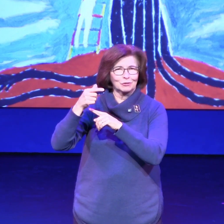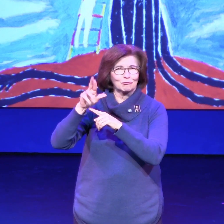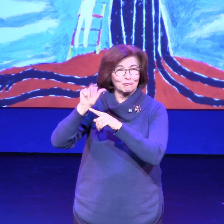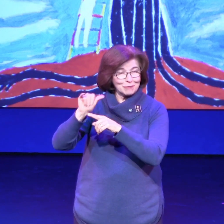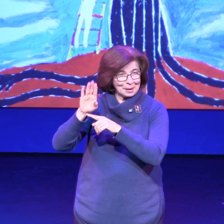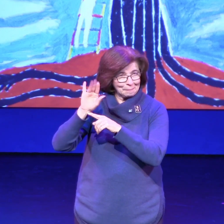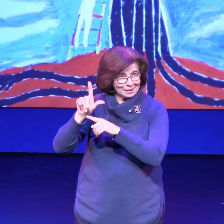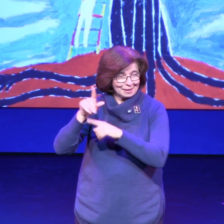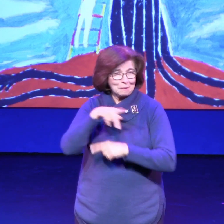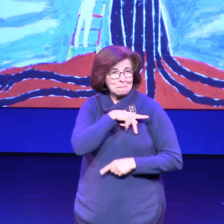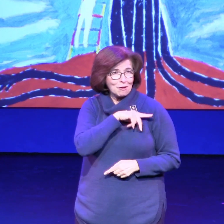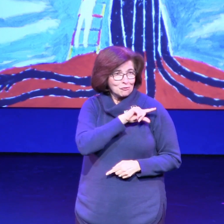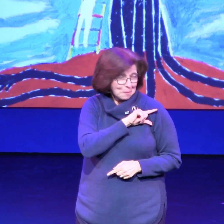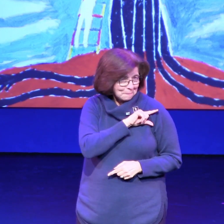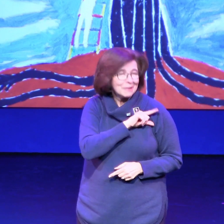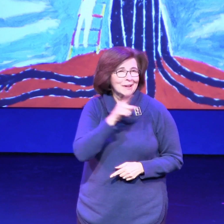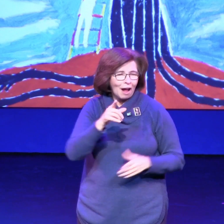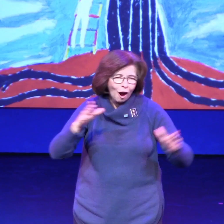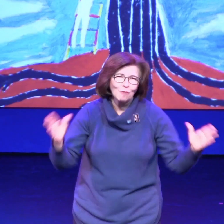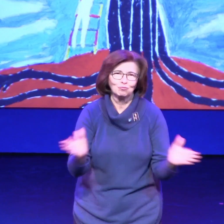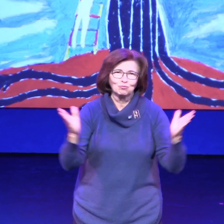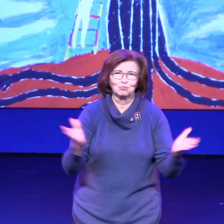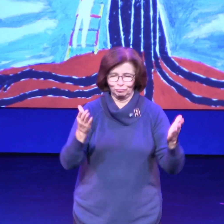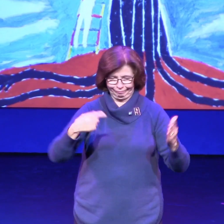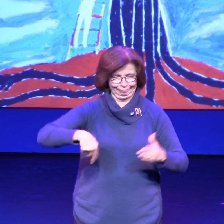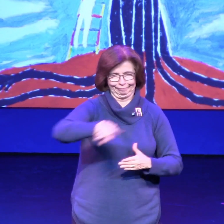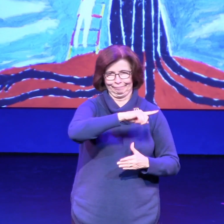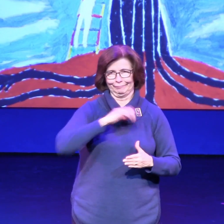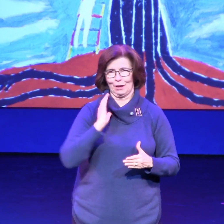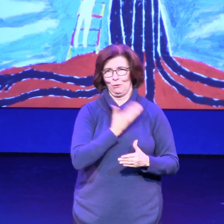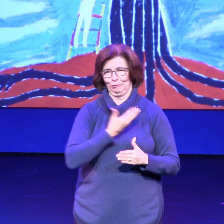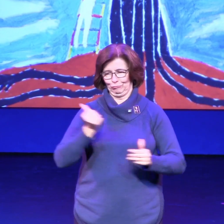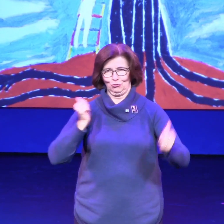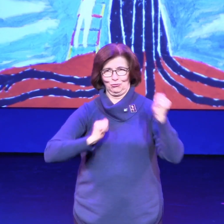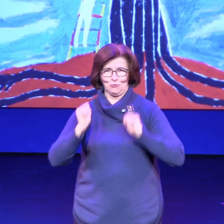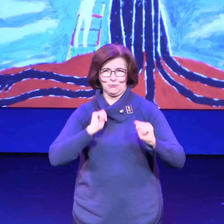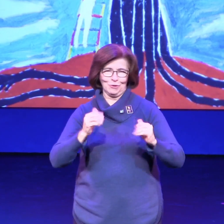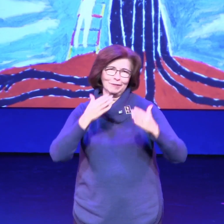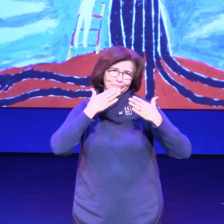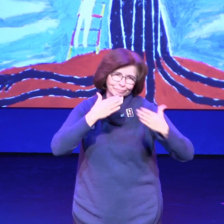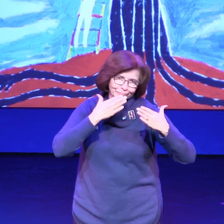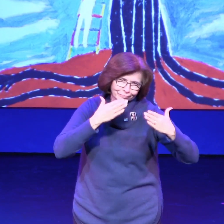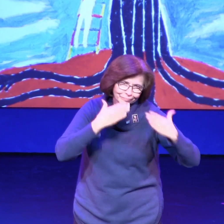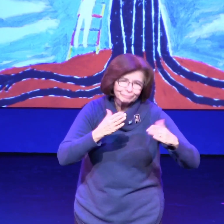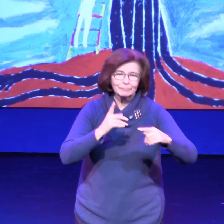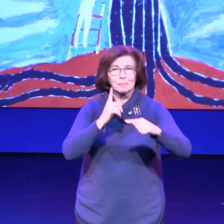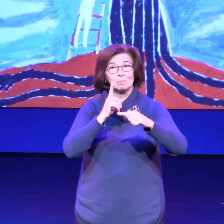I want to take a moment to earnestly thank Patrick Graybill for encouraging and supporting this